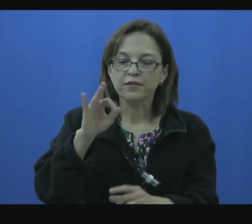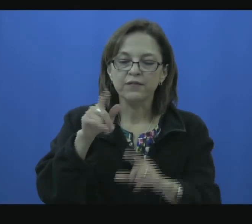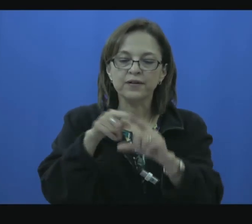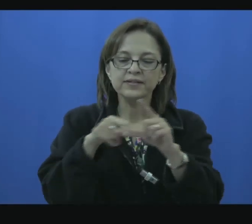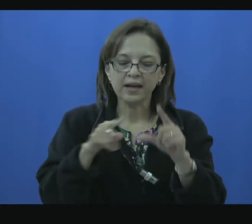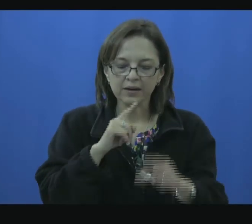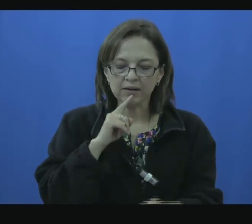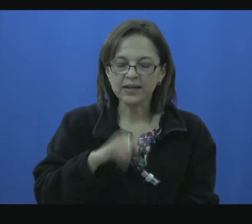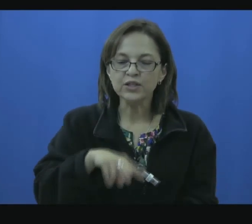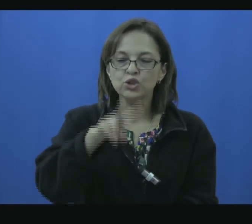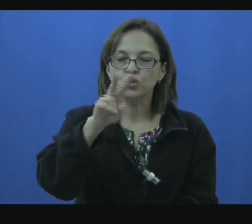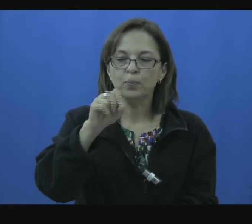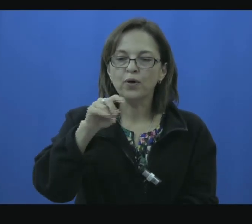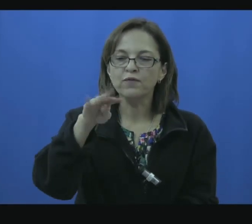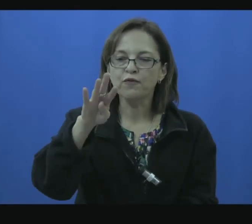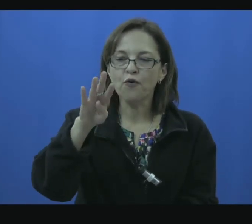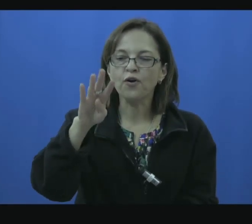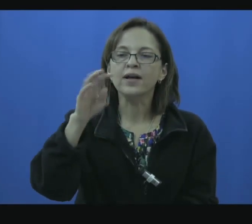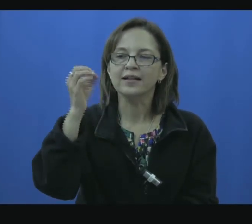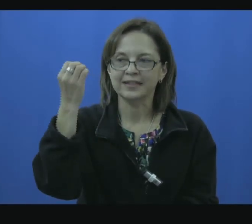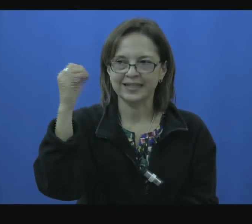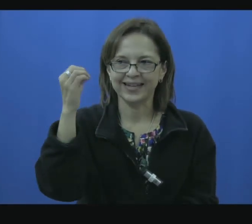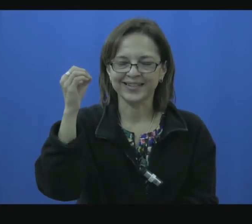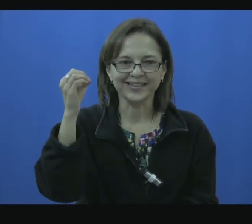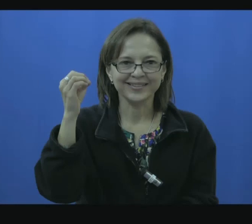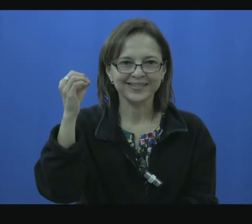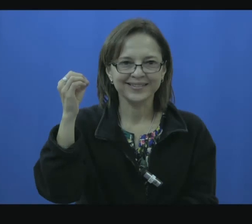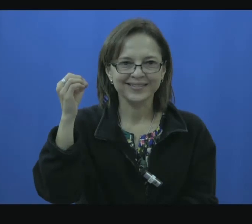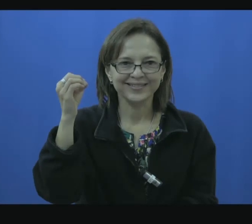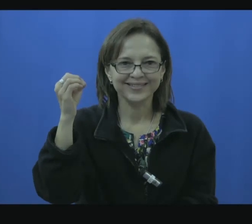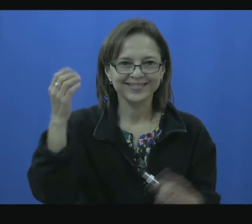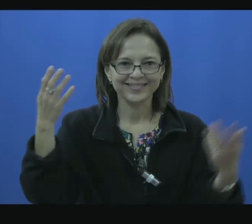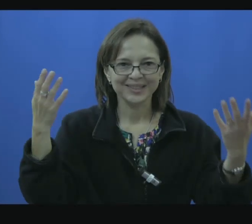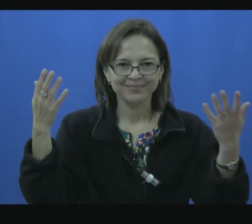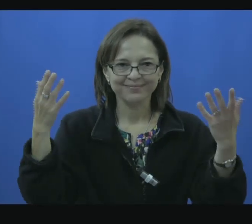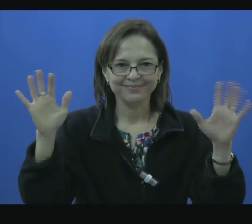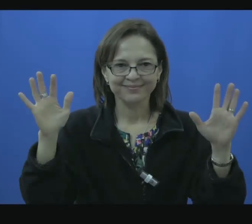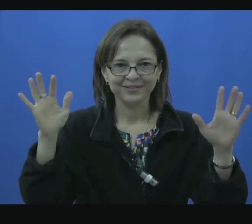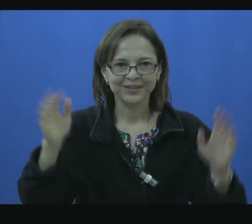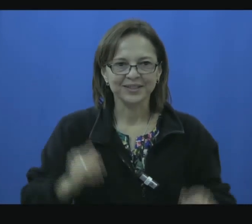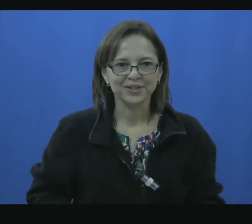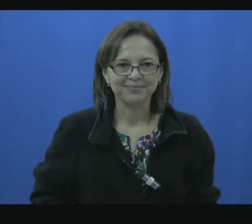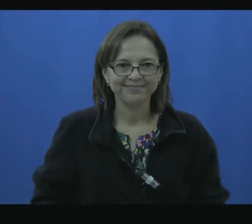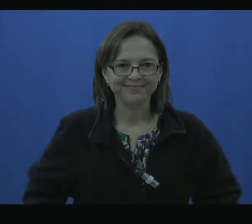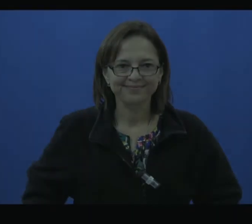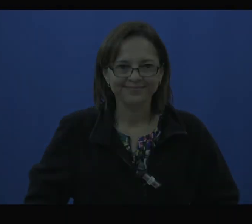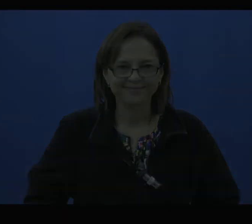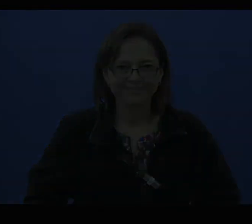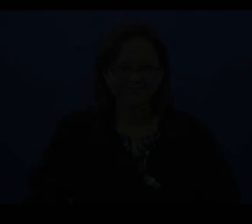The reference angle is 2.4 degrees. Finish.